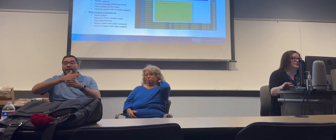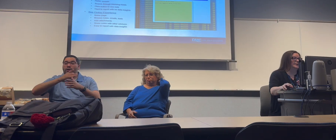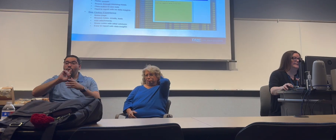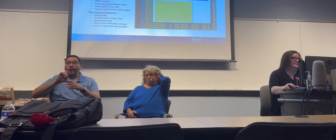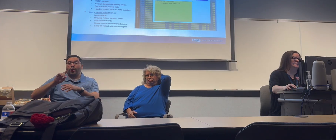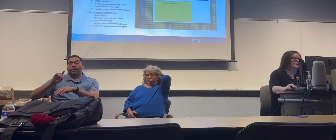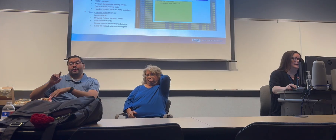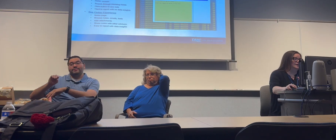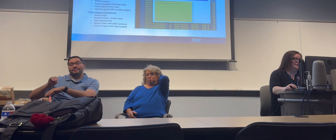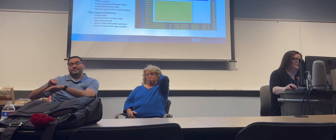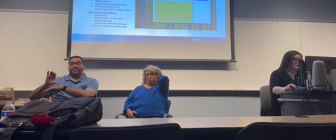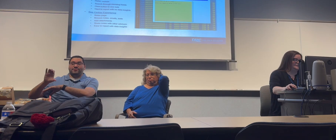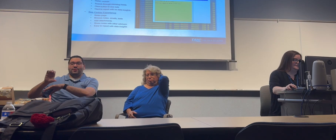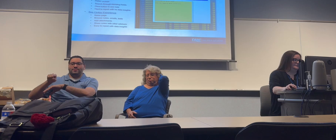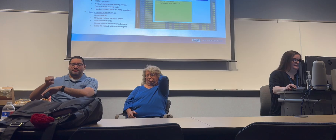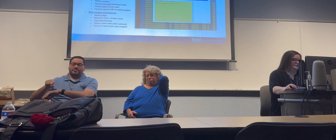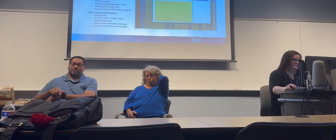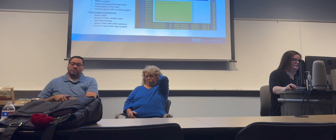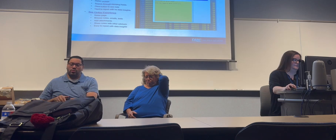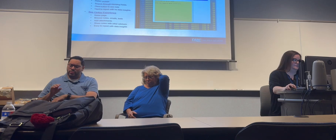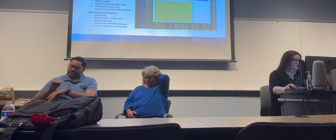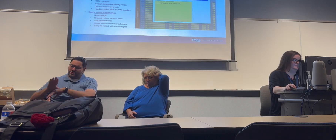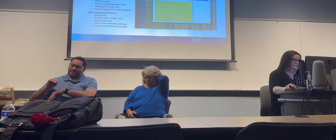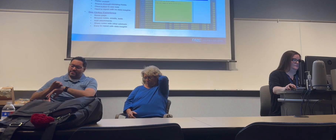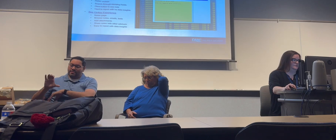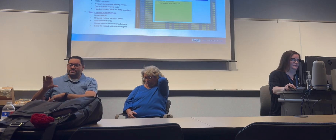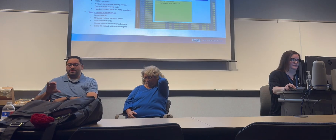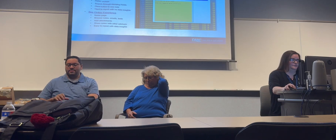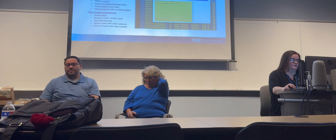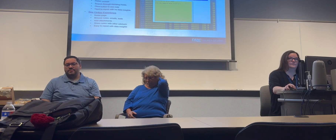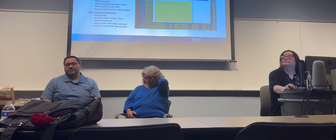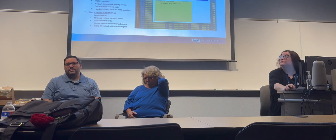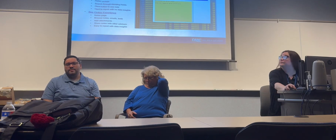Civitas. Let's see.